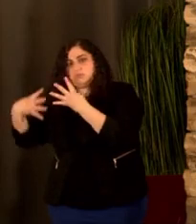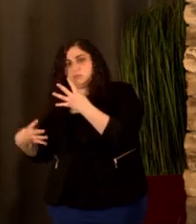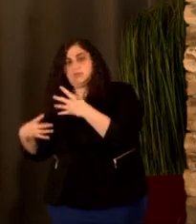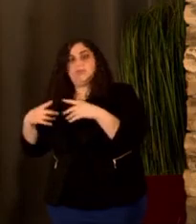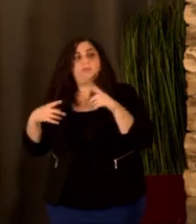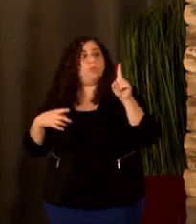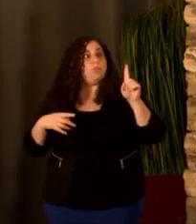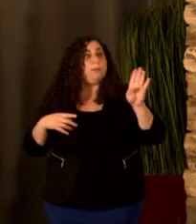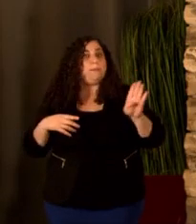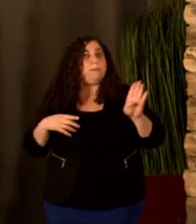This is the most significant expansion